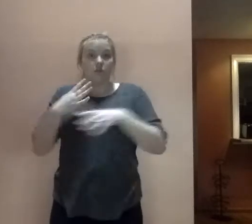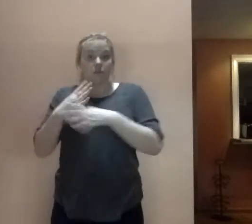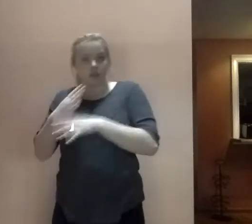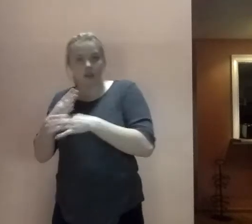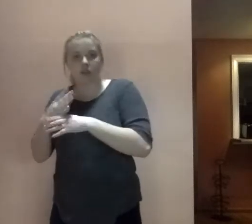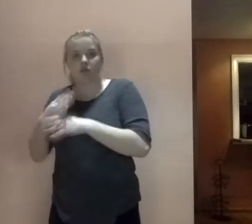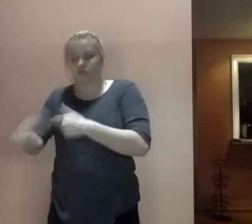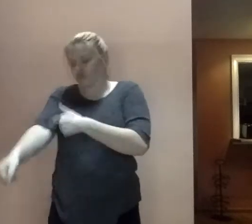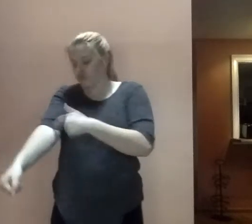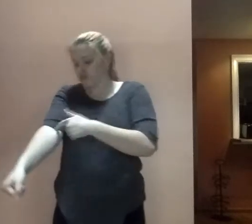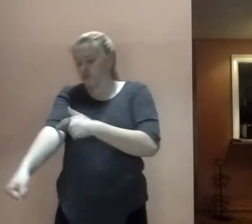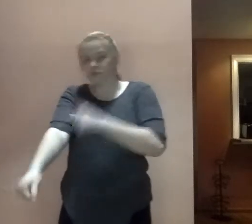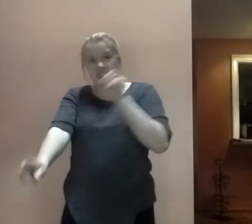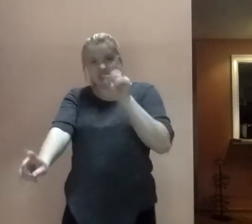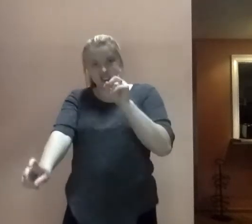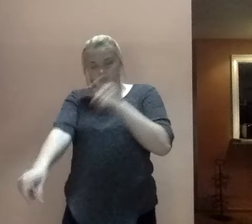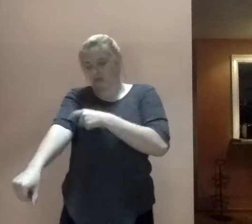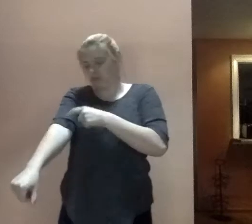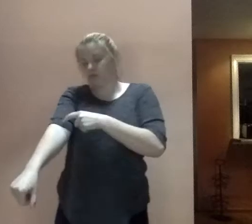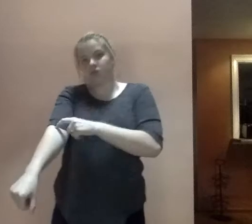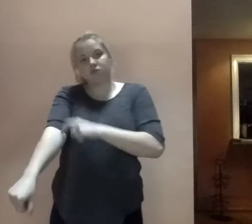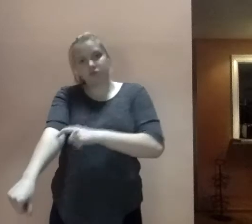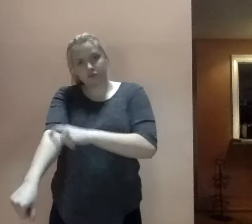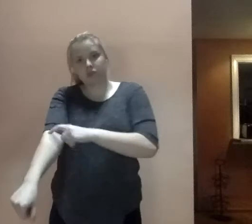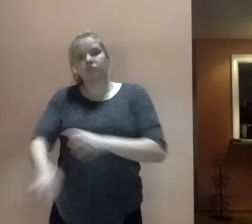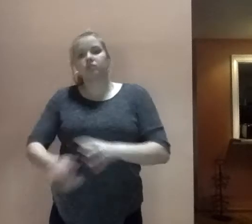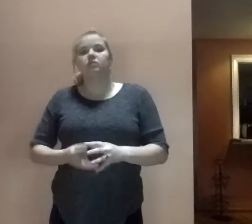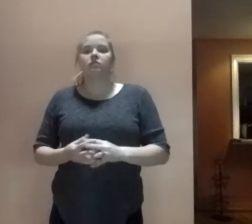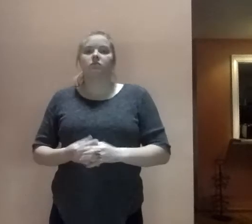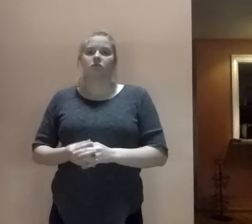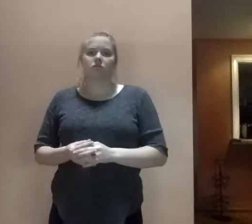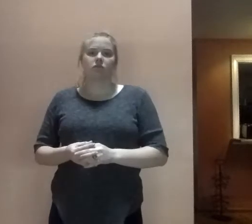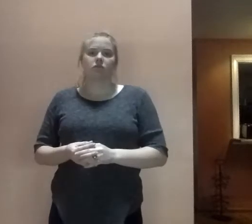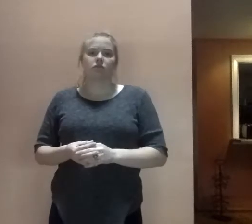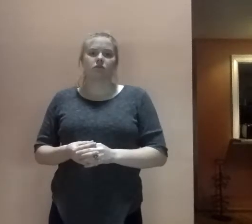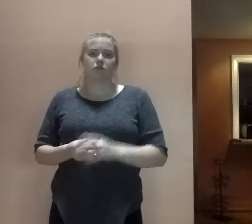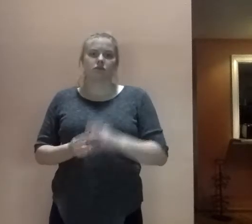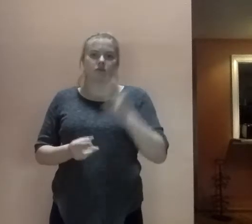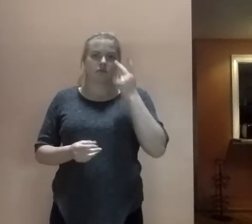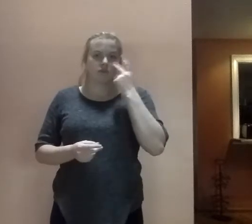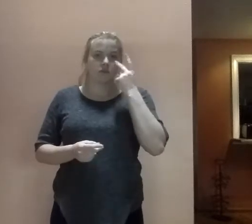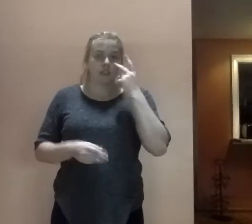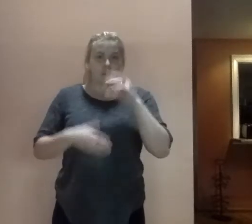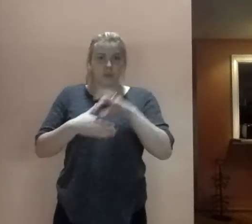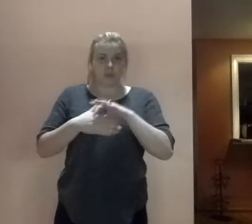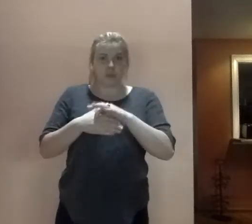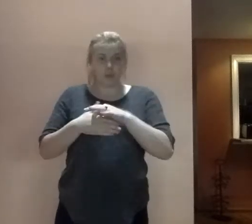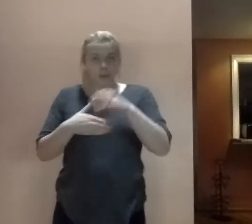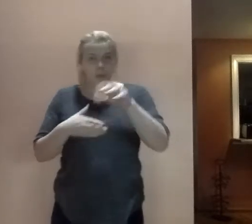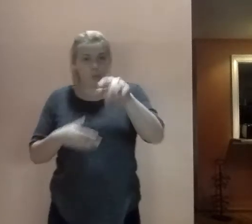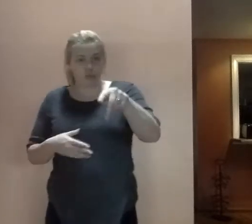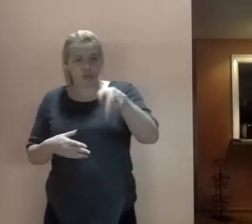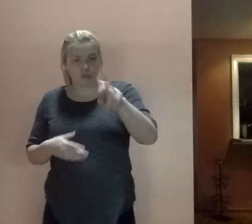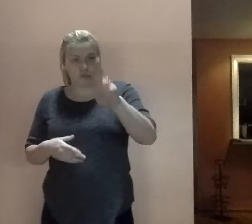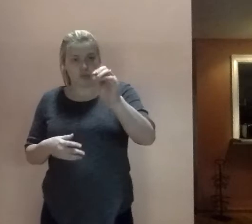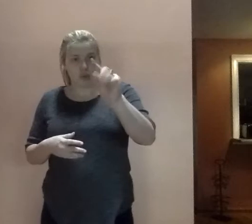and one of the tests was C-reactive protein, and on a scale there was a scale of 1 to